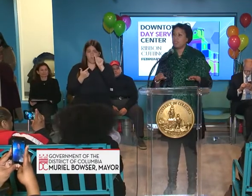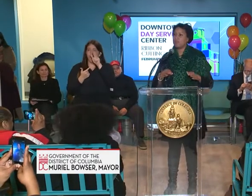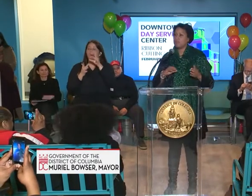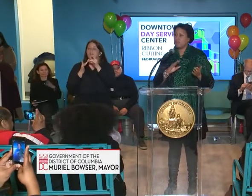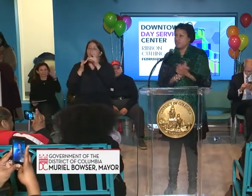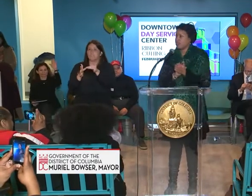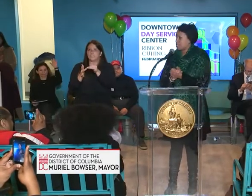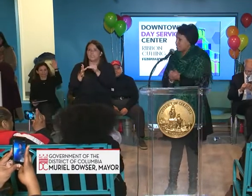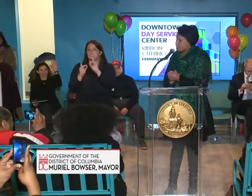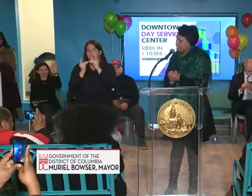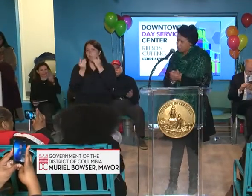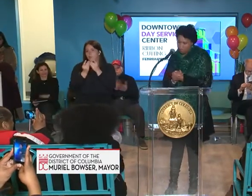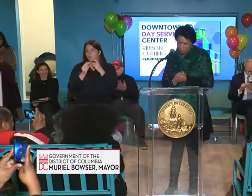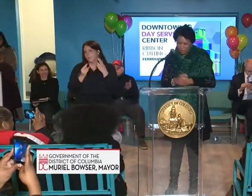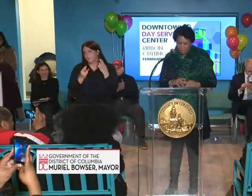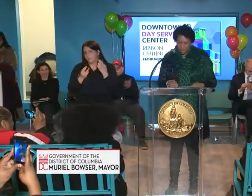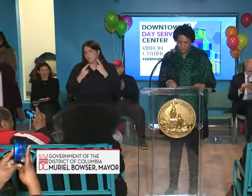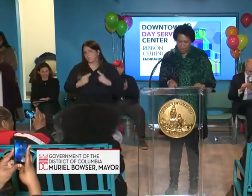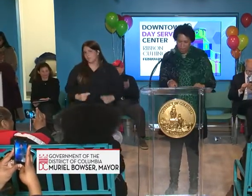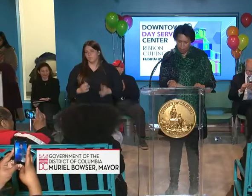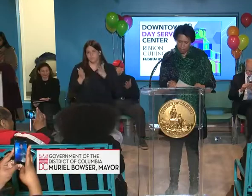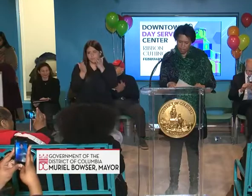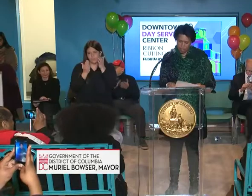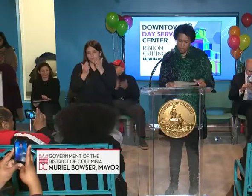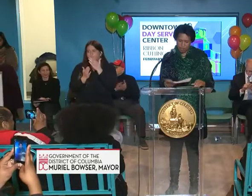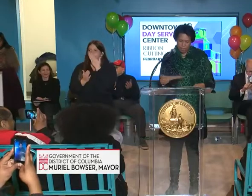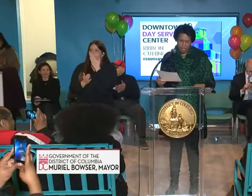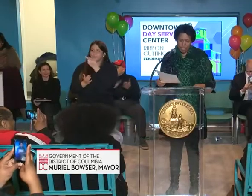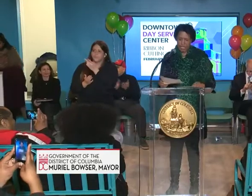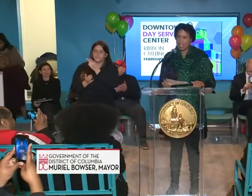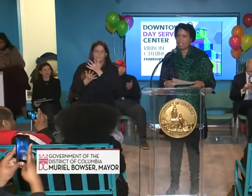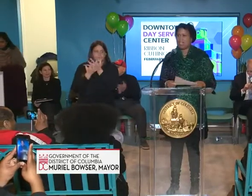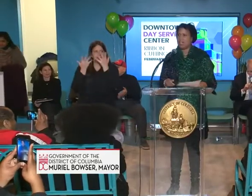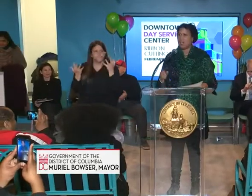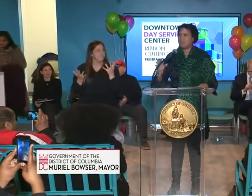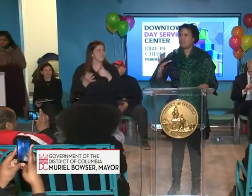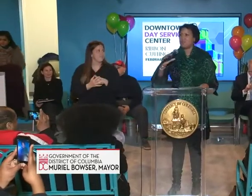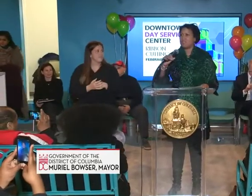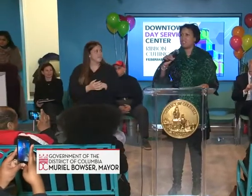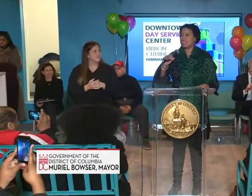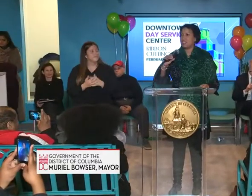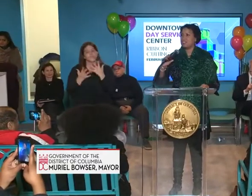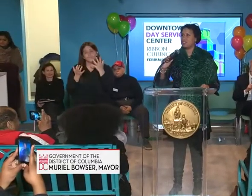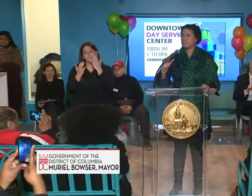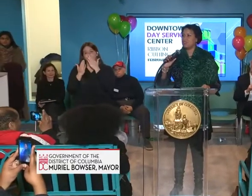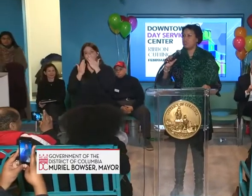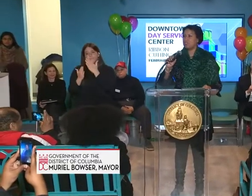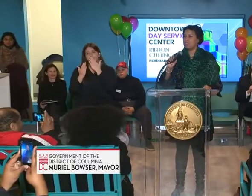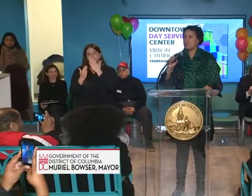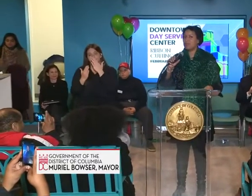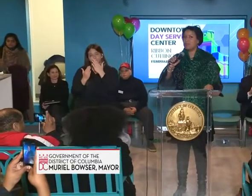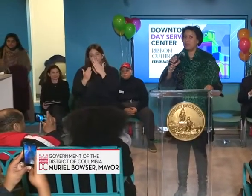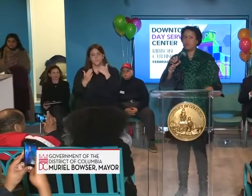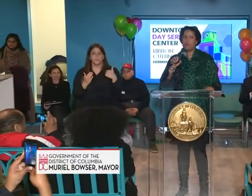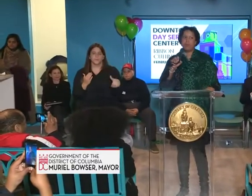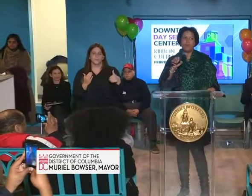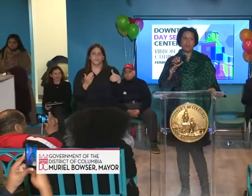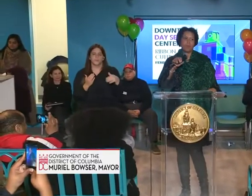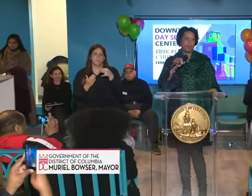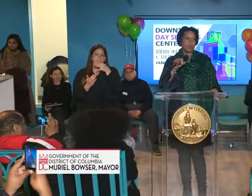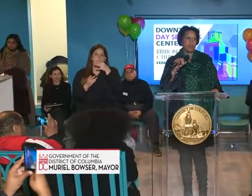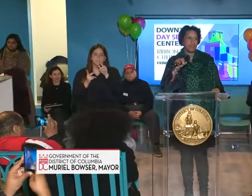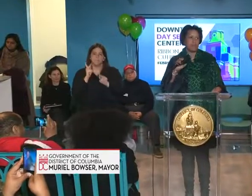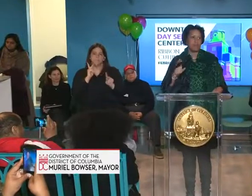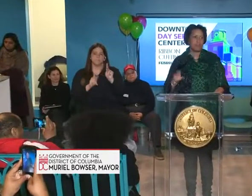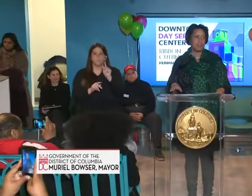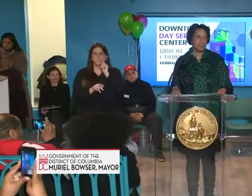our Department of Human Services. Thank you very much. And I also want to thank the extraordinary people